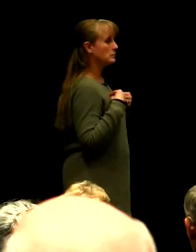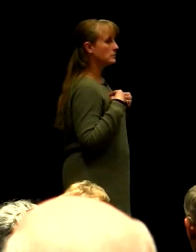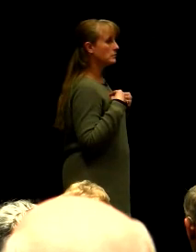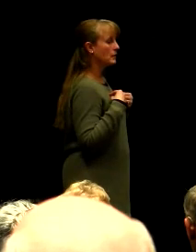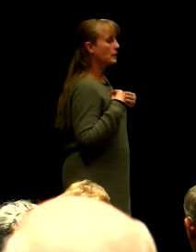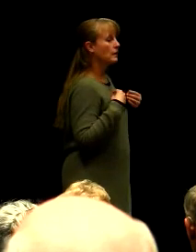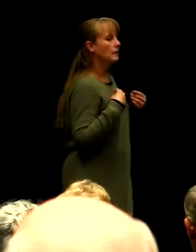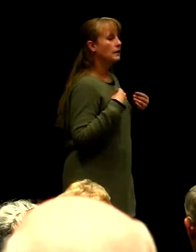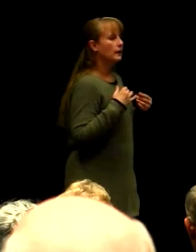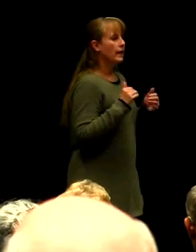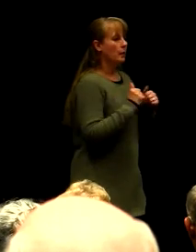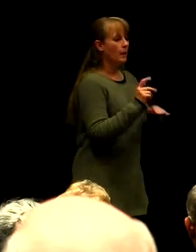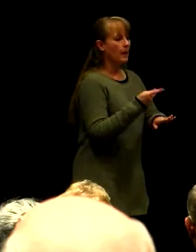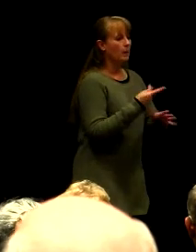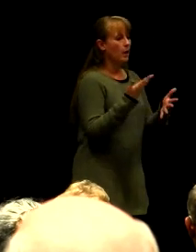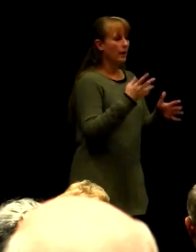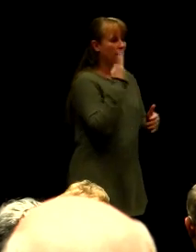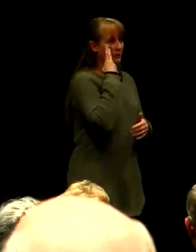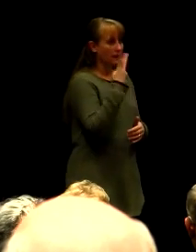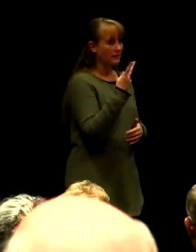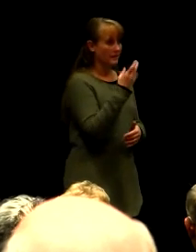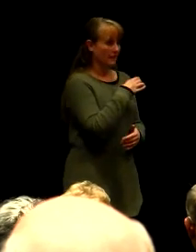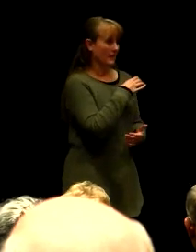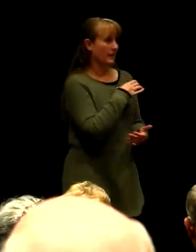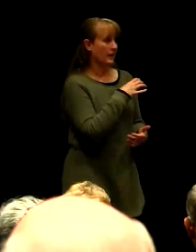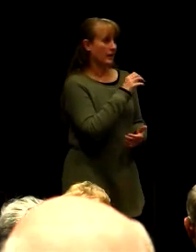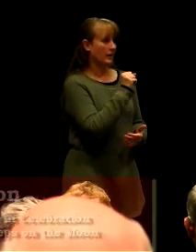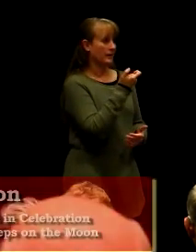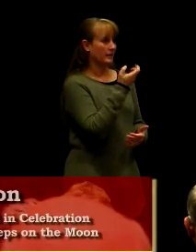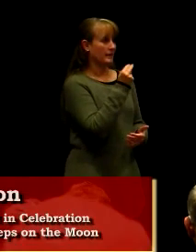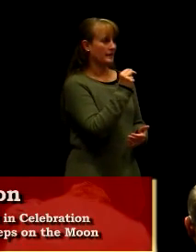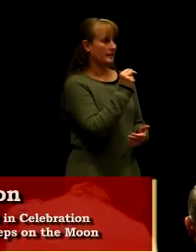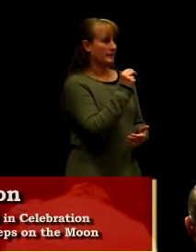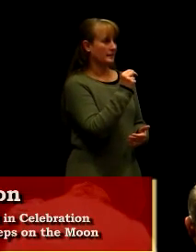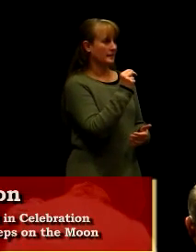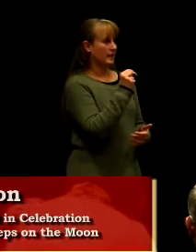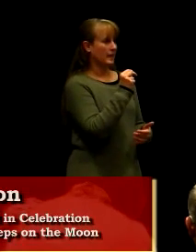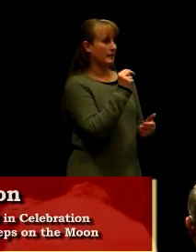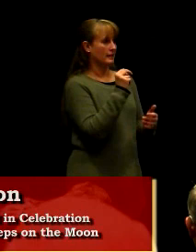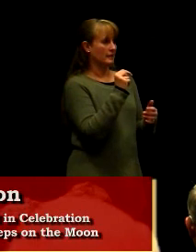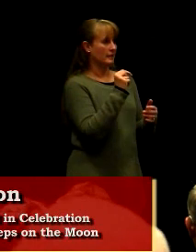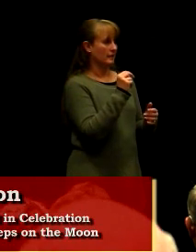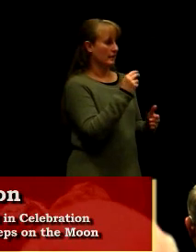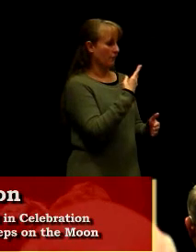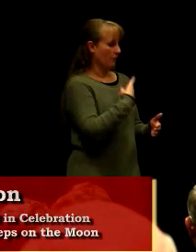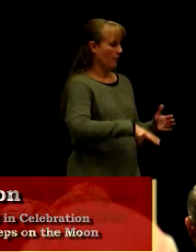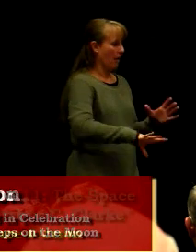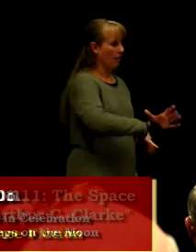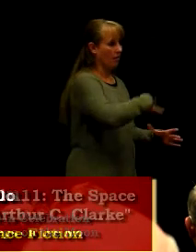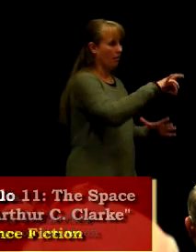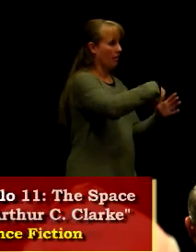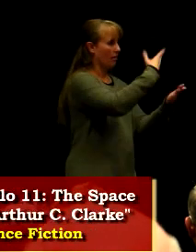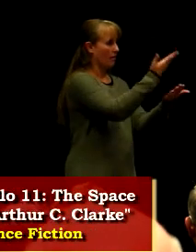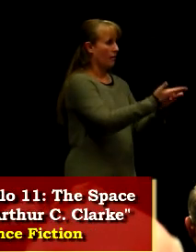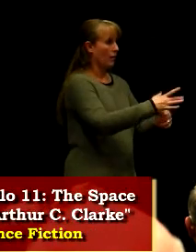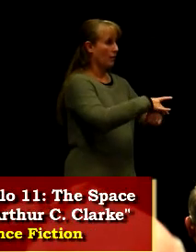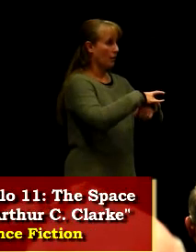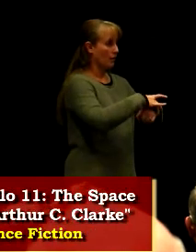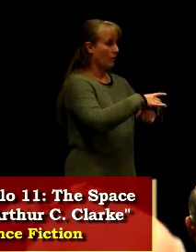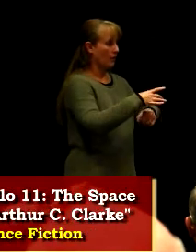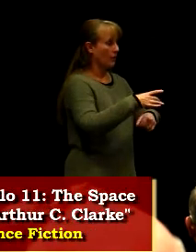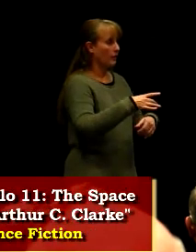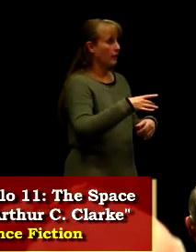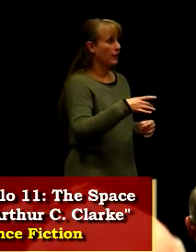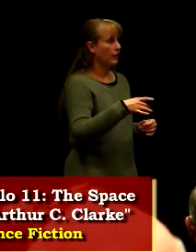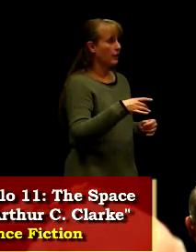This is in a poem after we've already seen the character Satan fly light years from hell to our world.